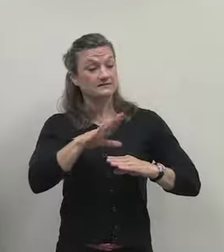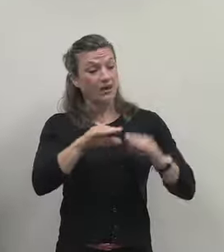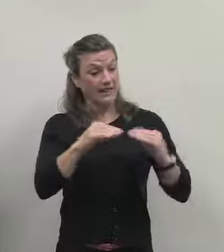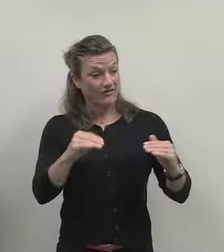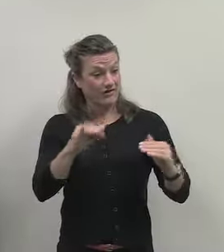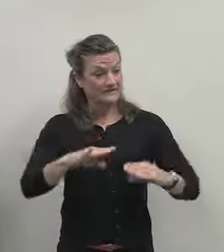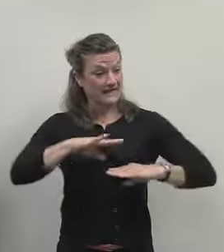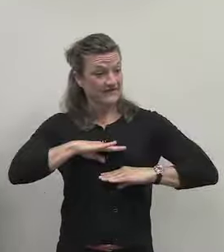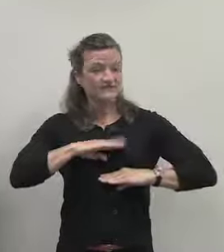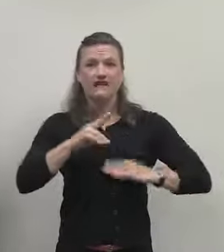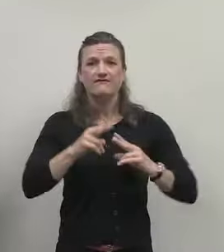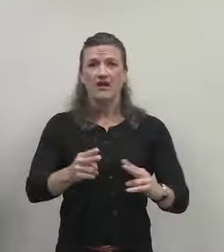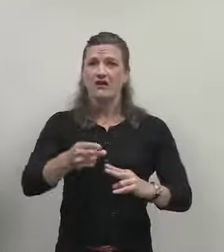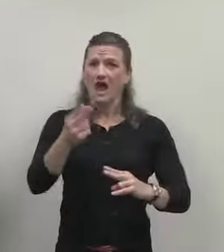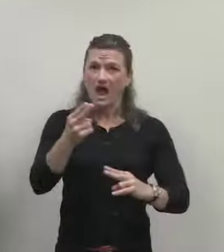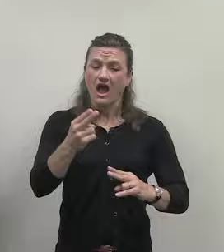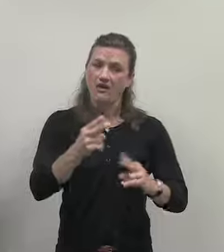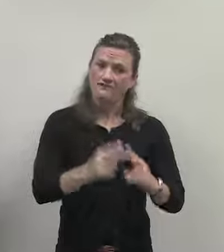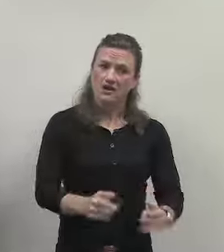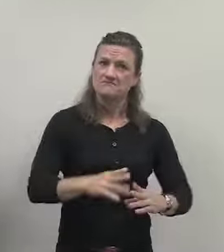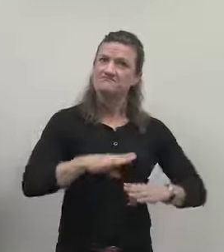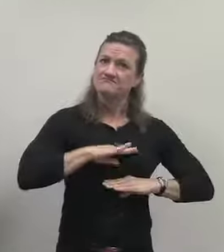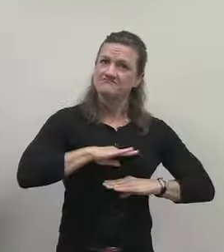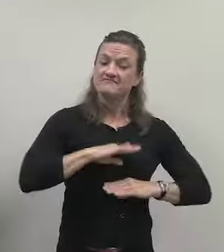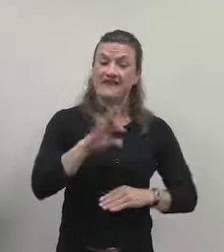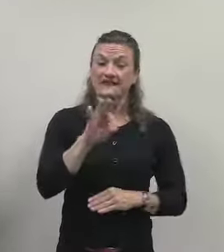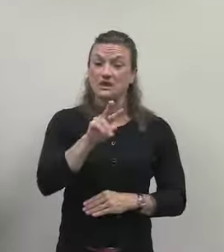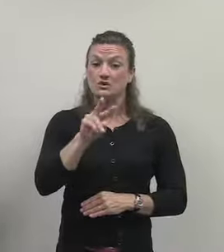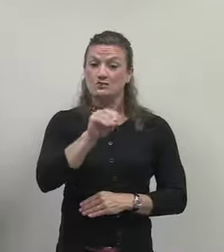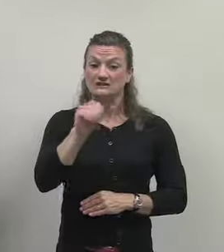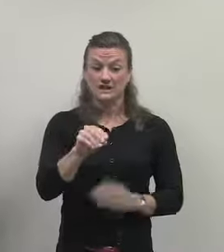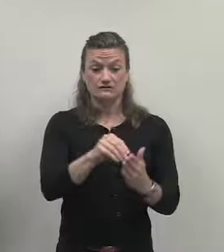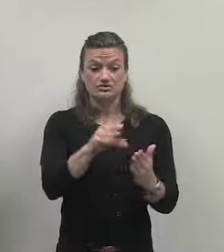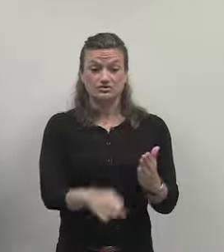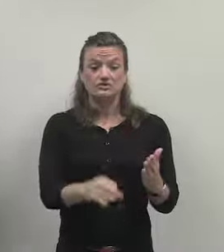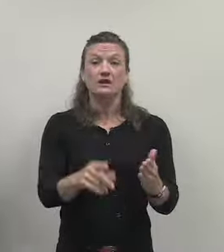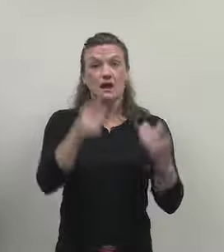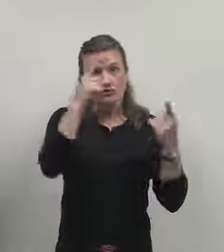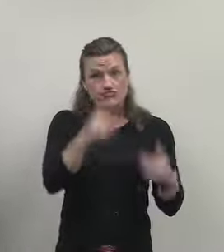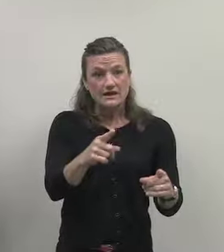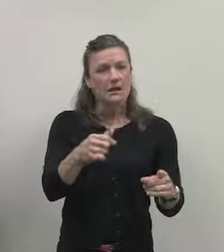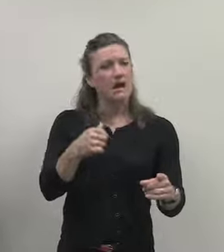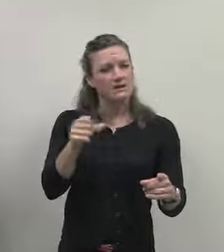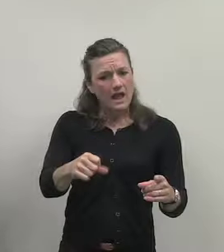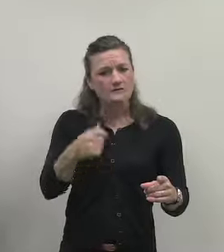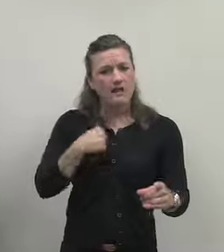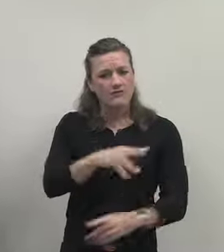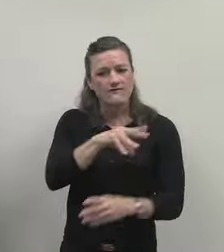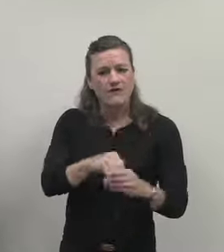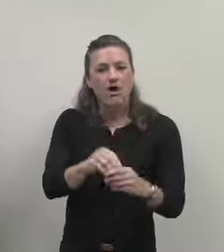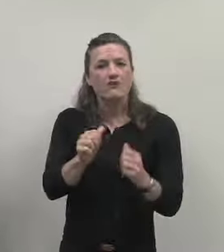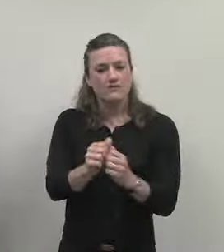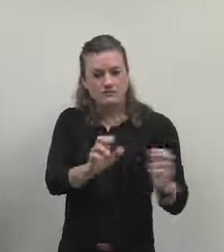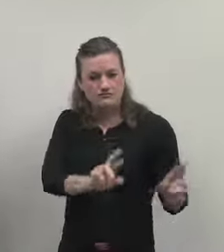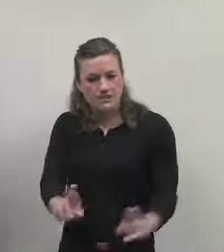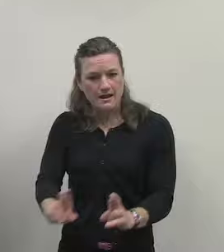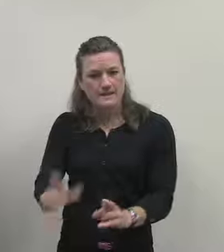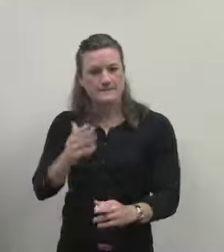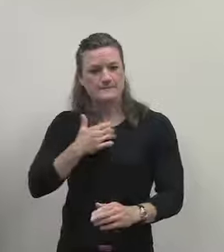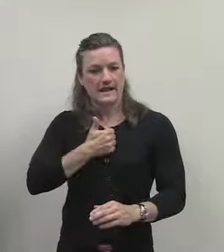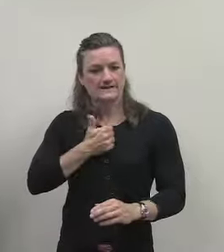very high. 92% of them agreed that they have been involved in preparing themselves